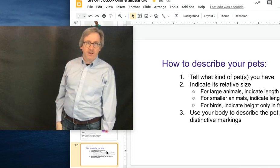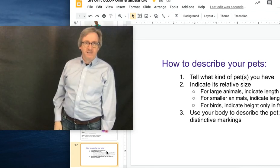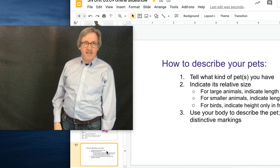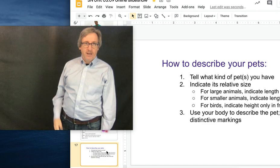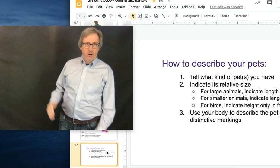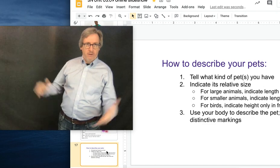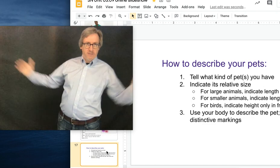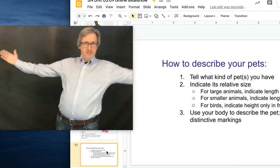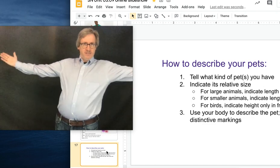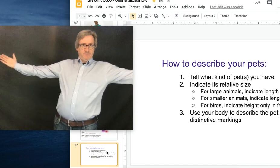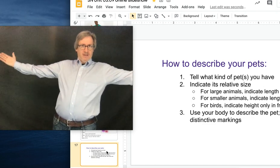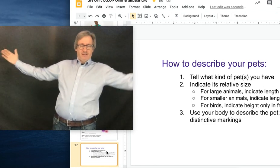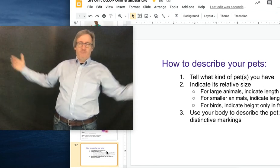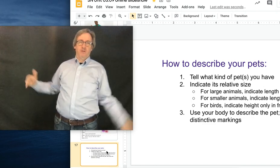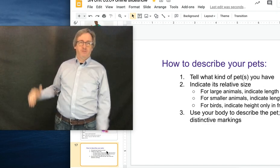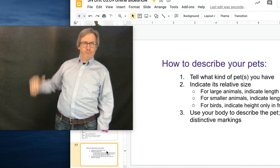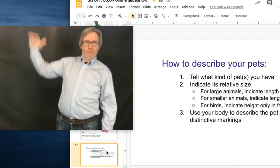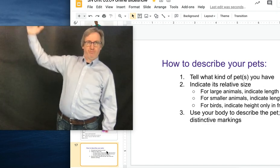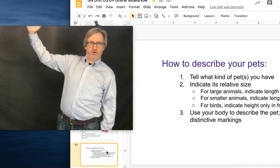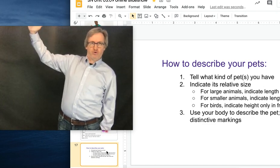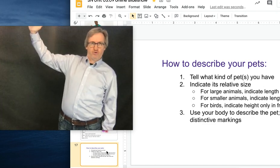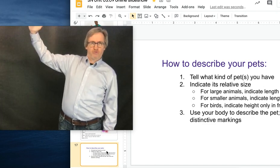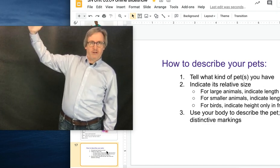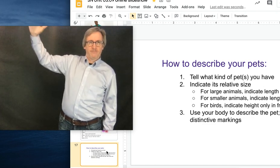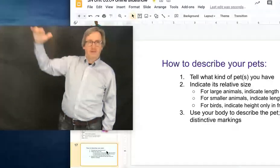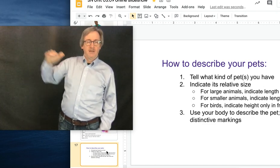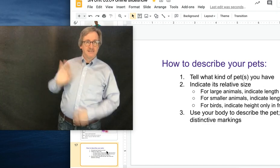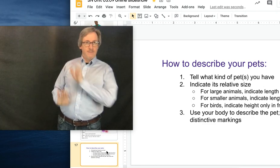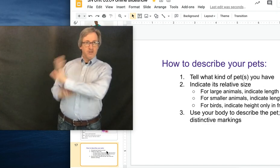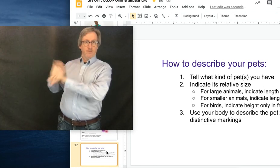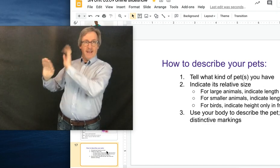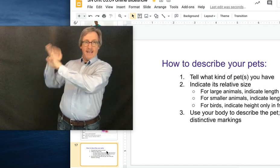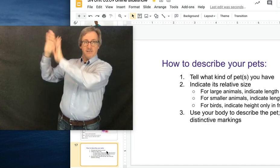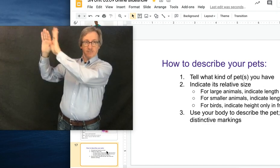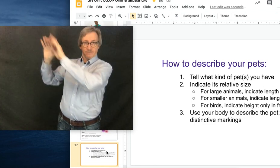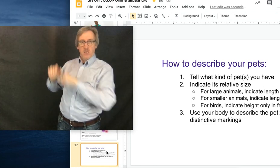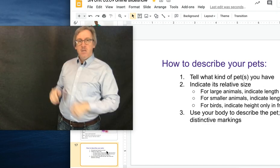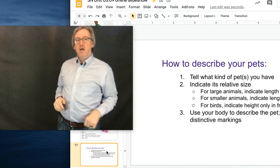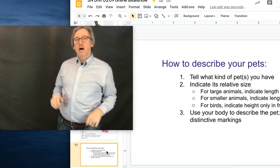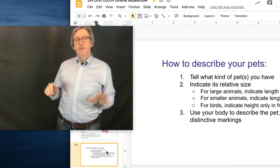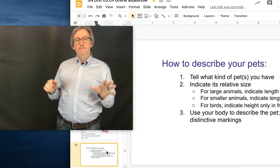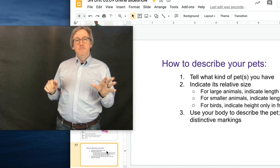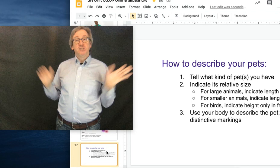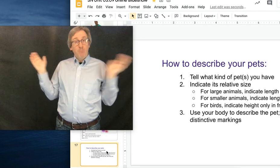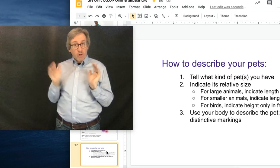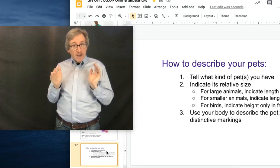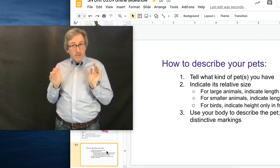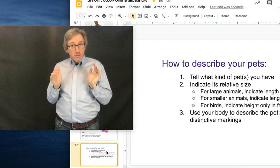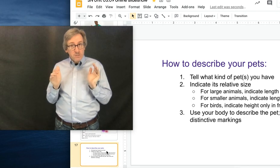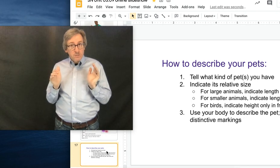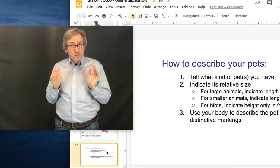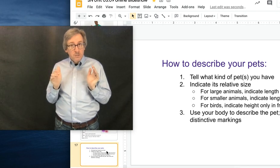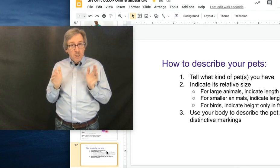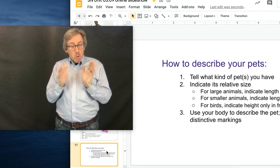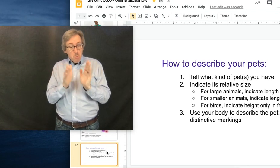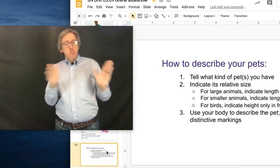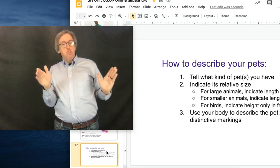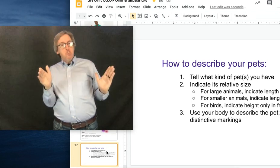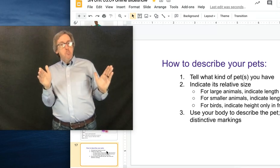wouldn't want to say, "Oh, he's this big," no, right? Because they measure by hands. Smaller animals,